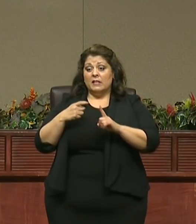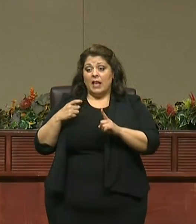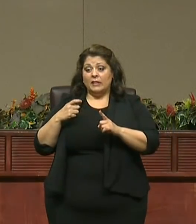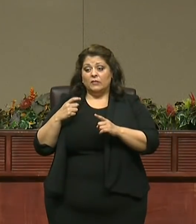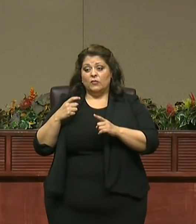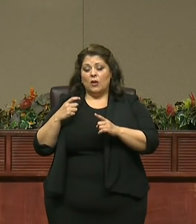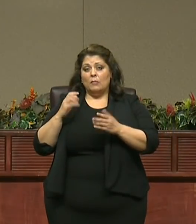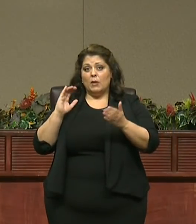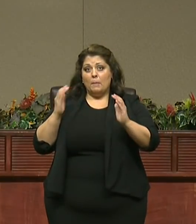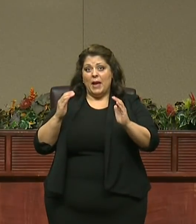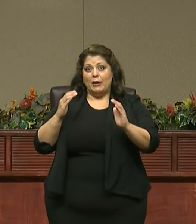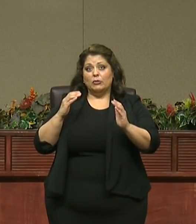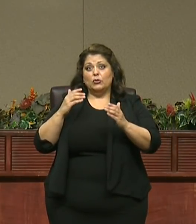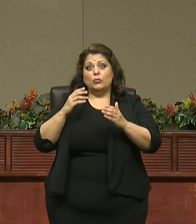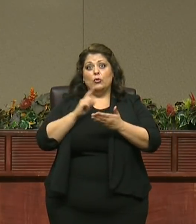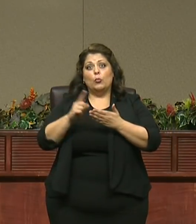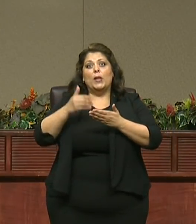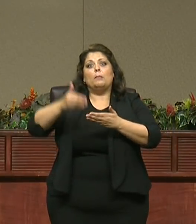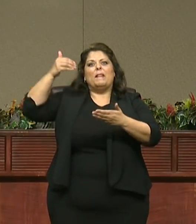25th.